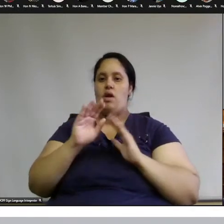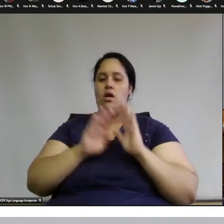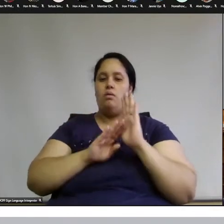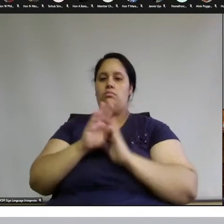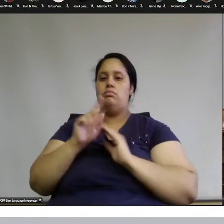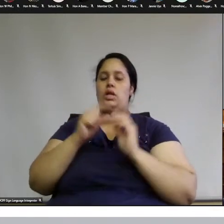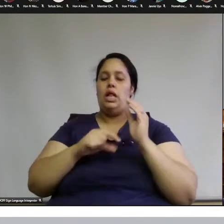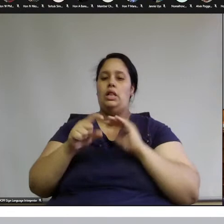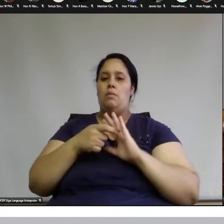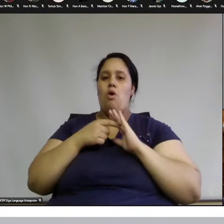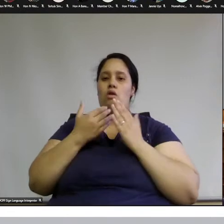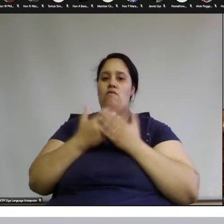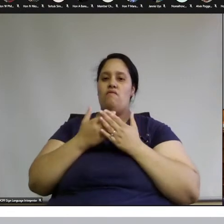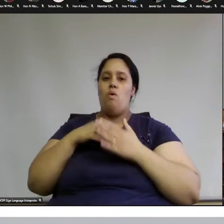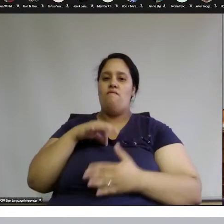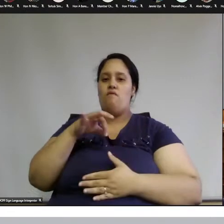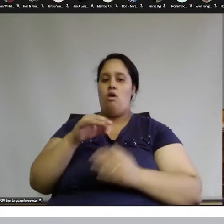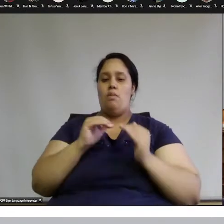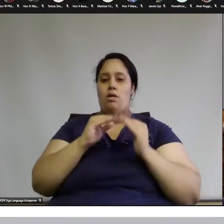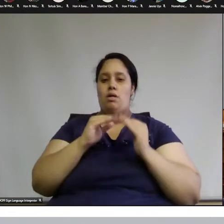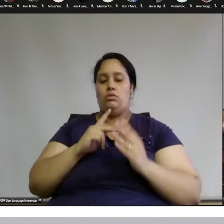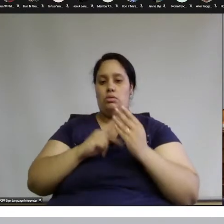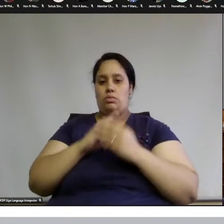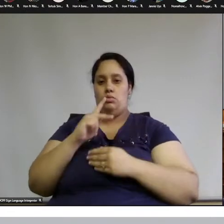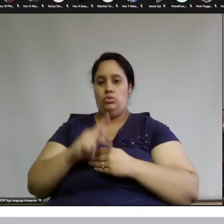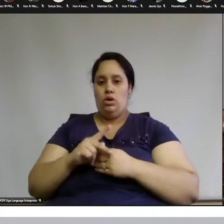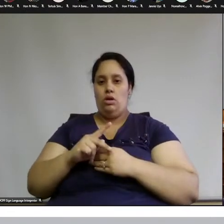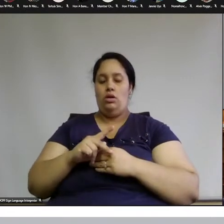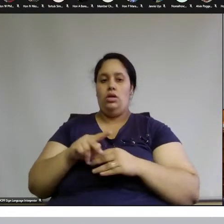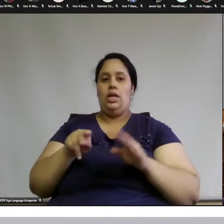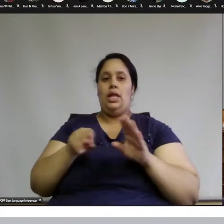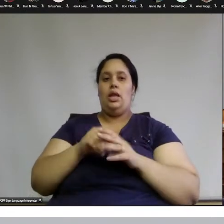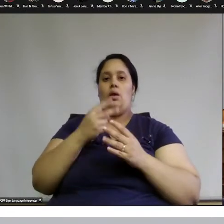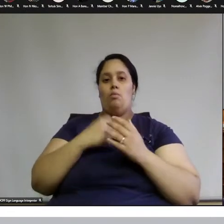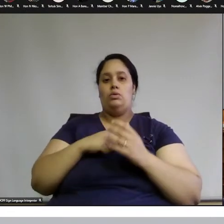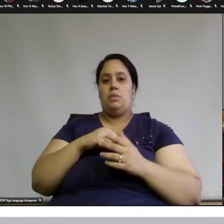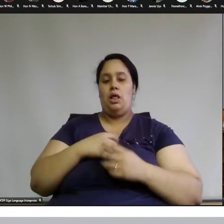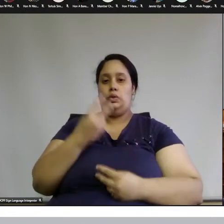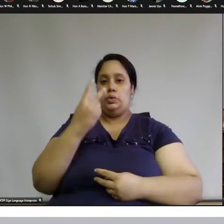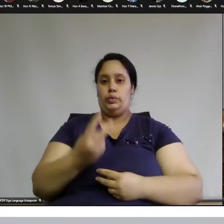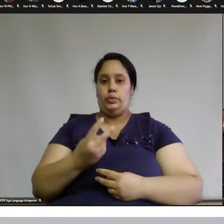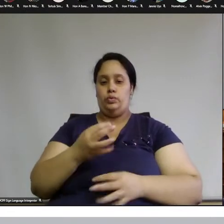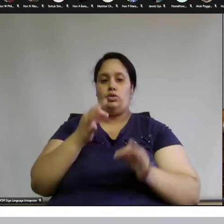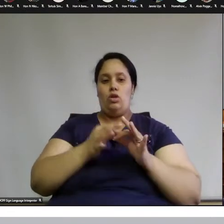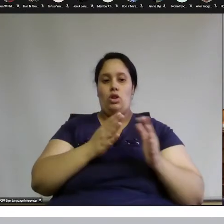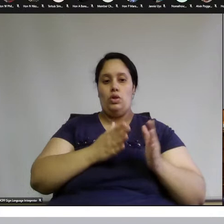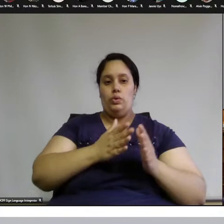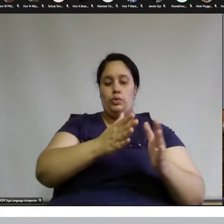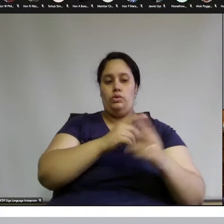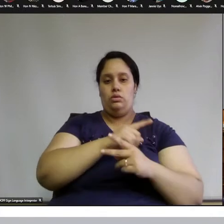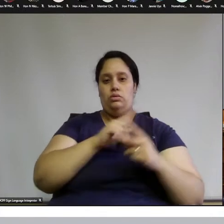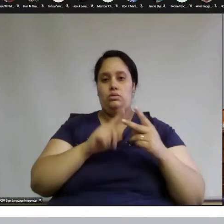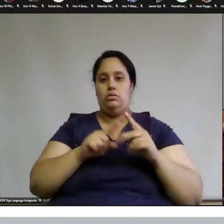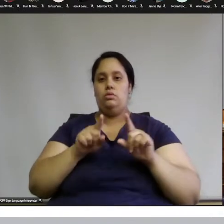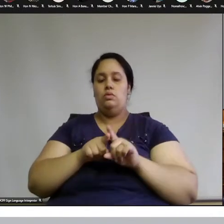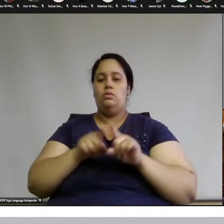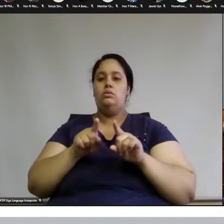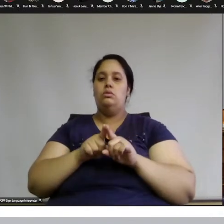demand for affordable housing projects in 2 municipalities, the Garden Route,